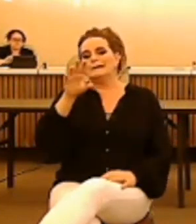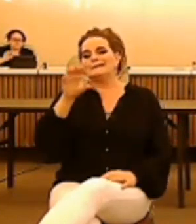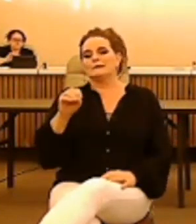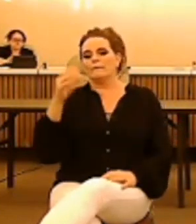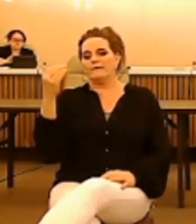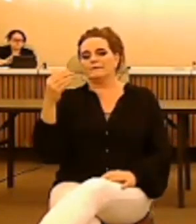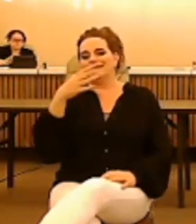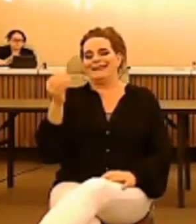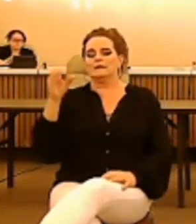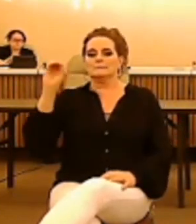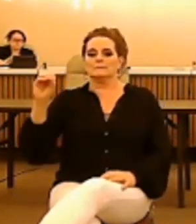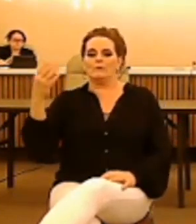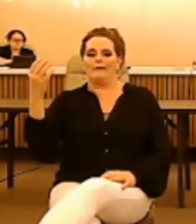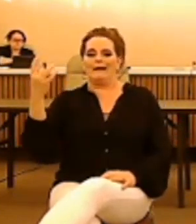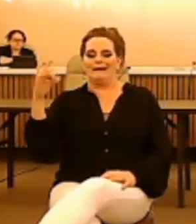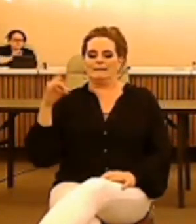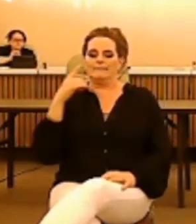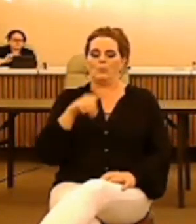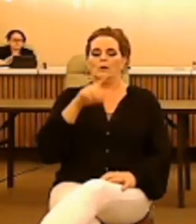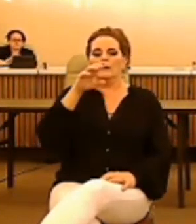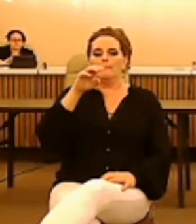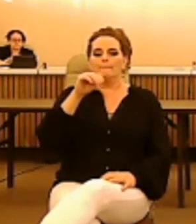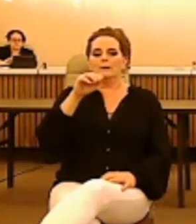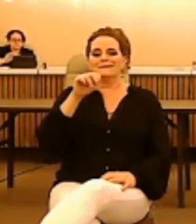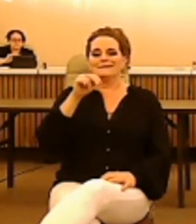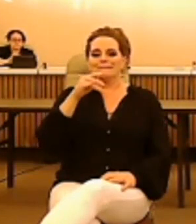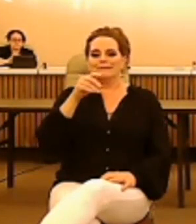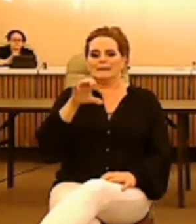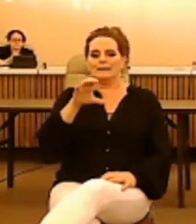2022-015 and 018 for the Masonic Care Community.